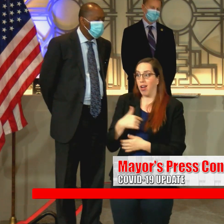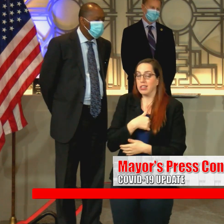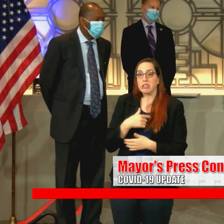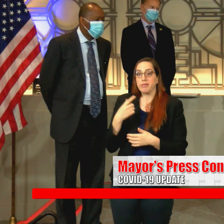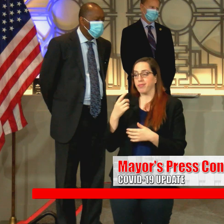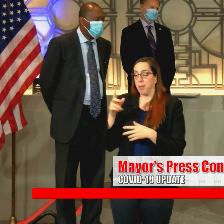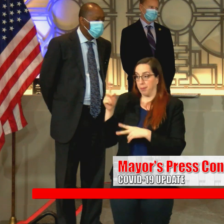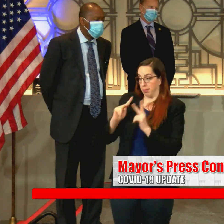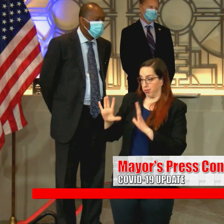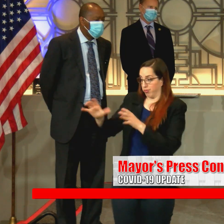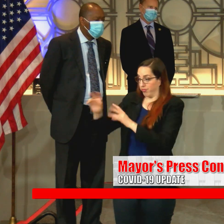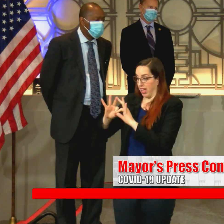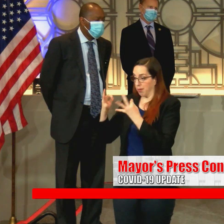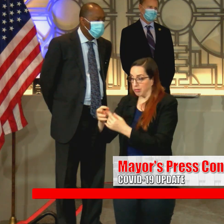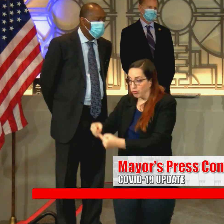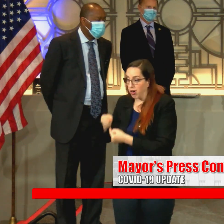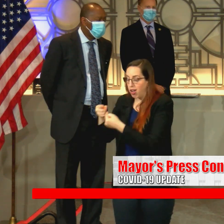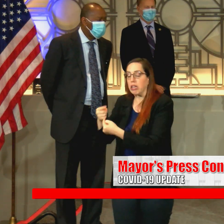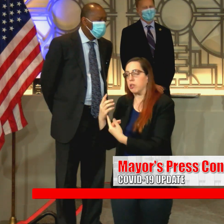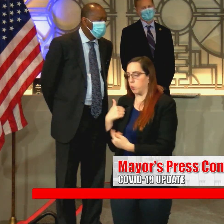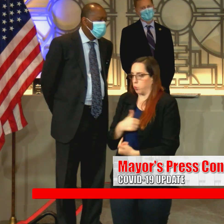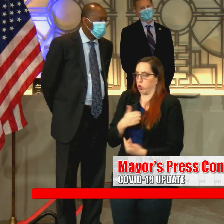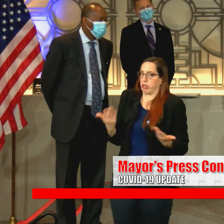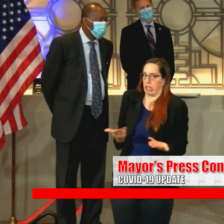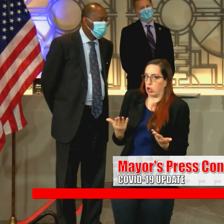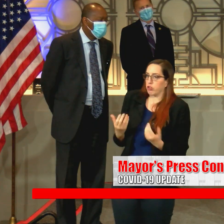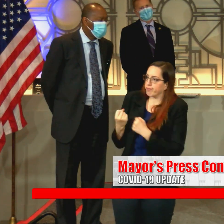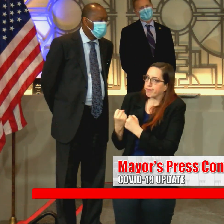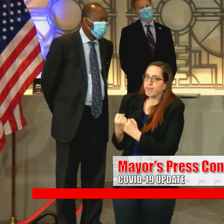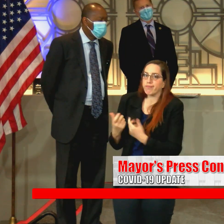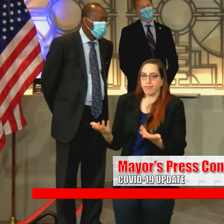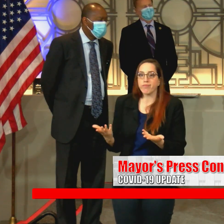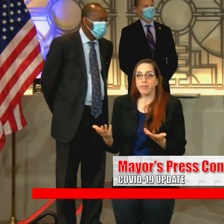and the families and those struggling, know that we're here for you.